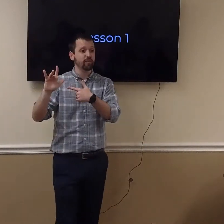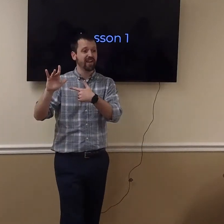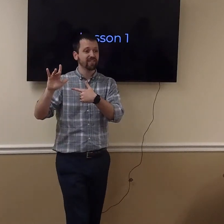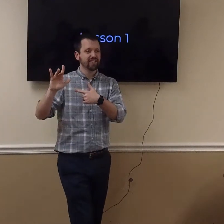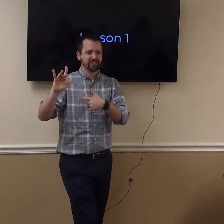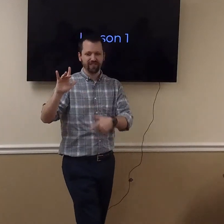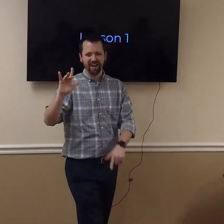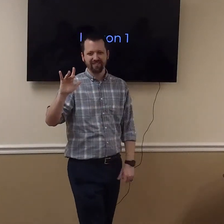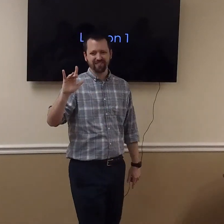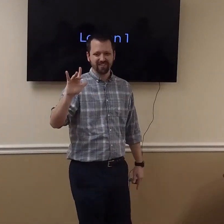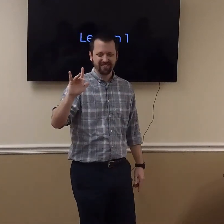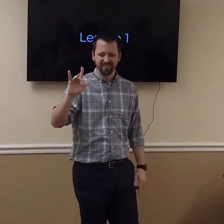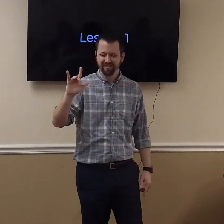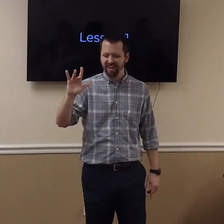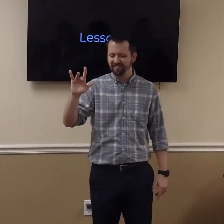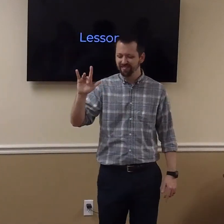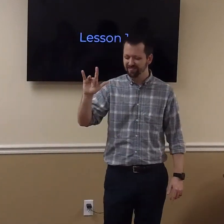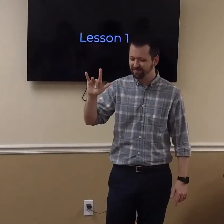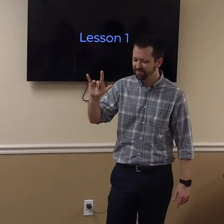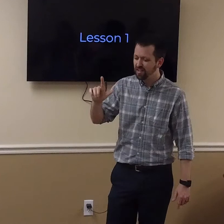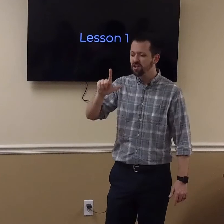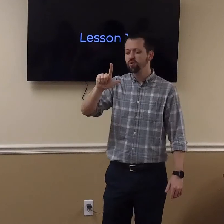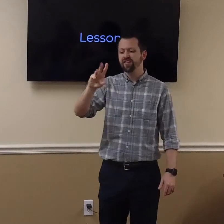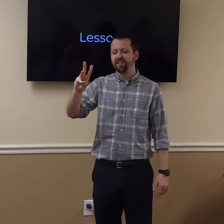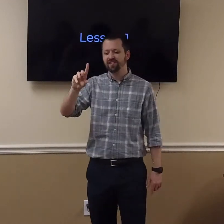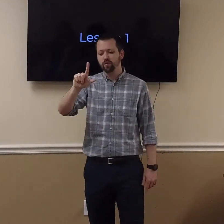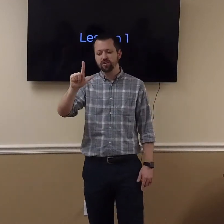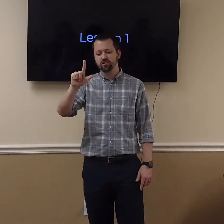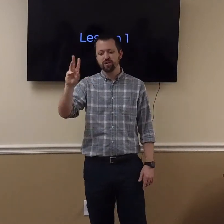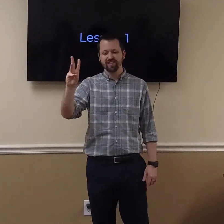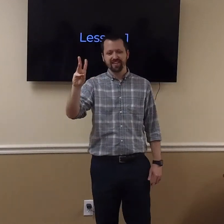way. 25. 25. 26. We're 2 and a 6.